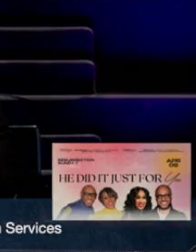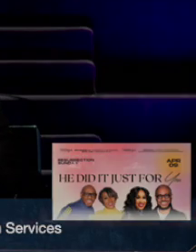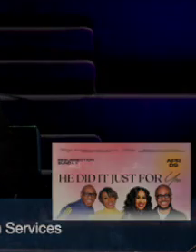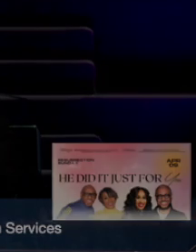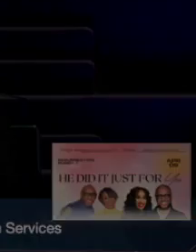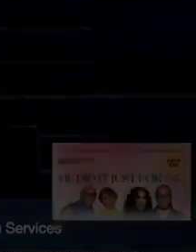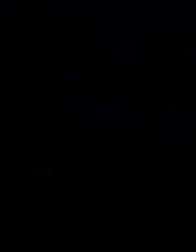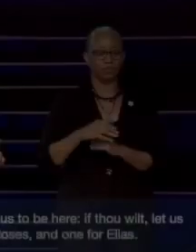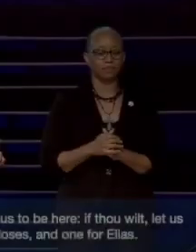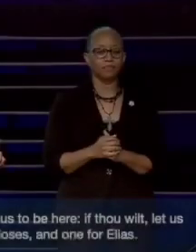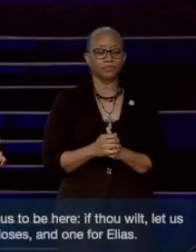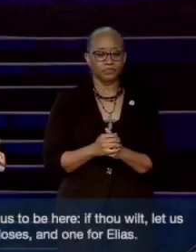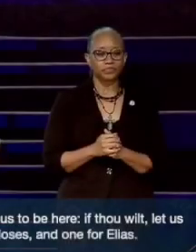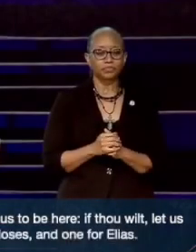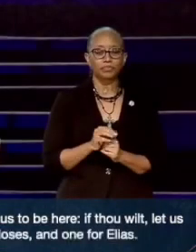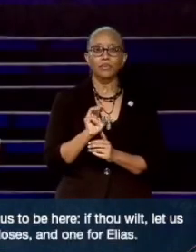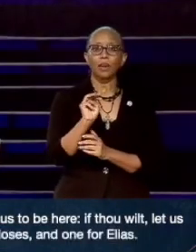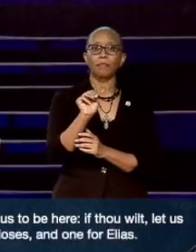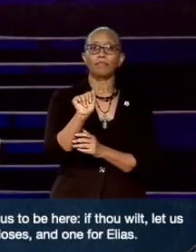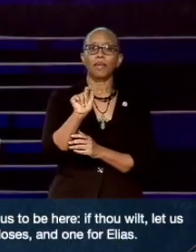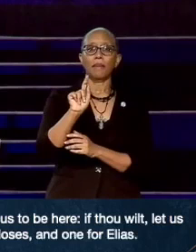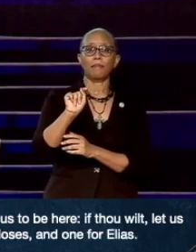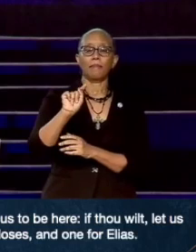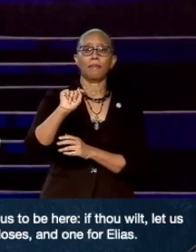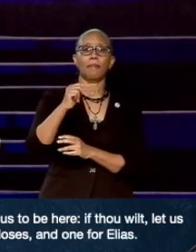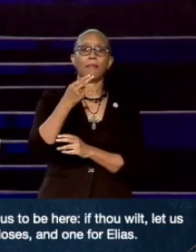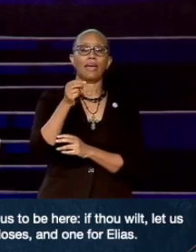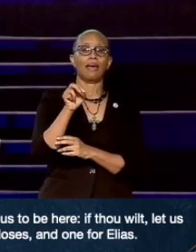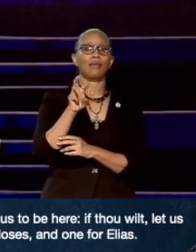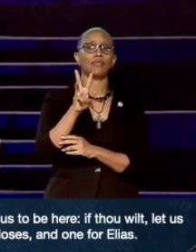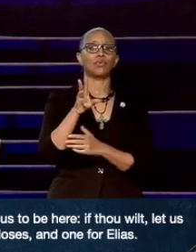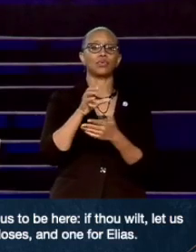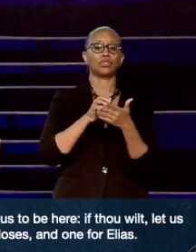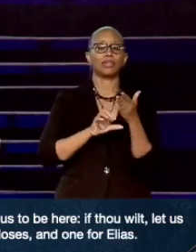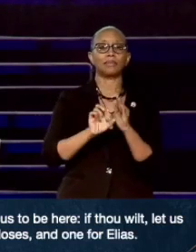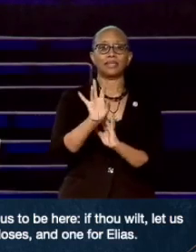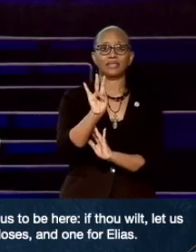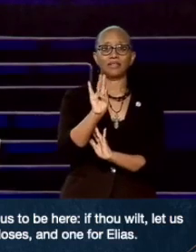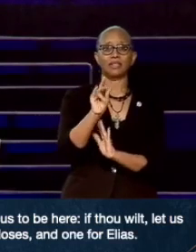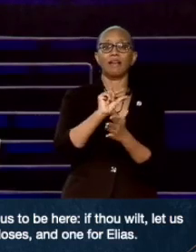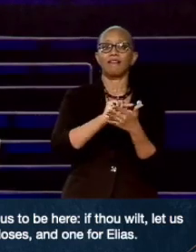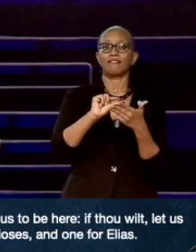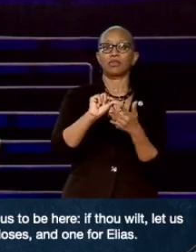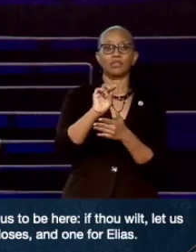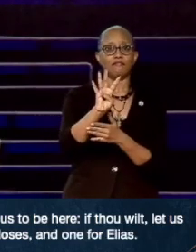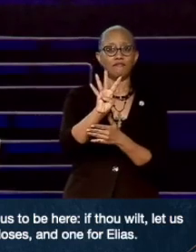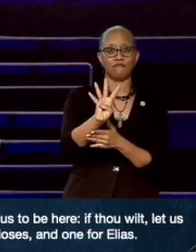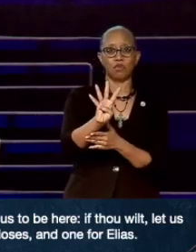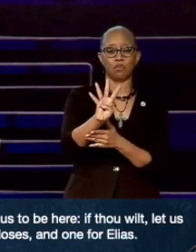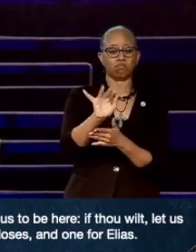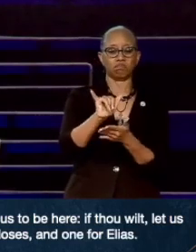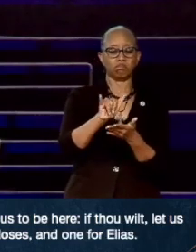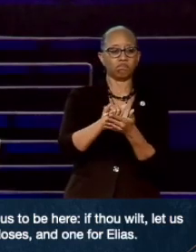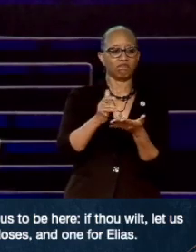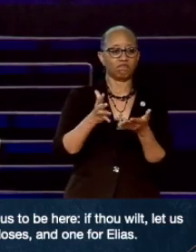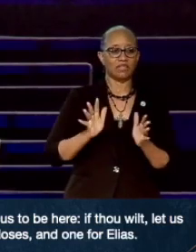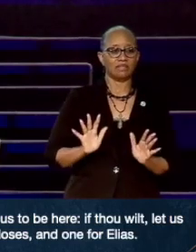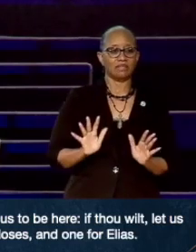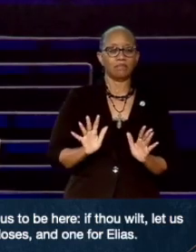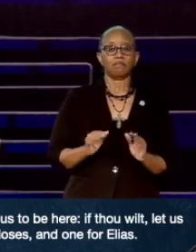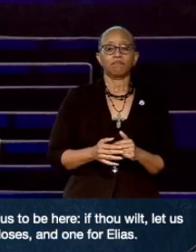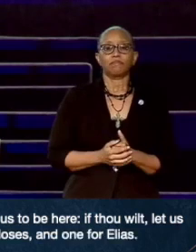here. Matthew chapter 17, only verse number 4.